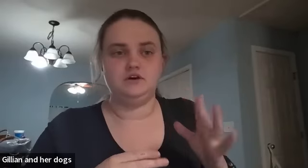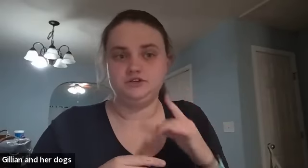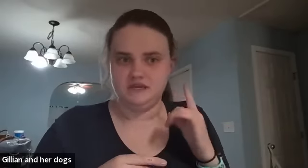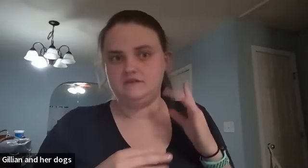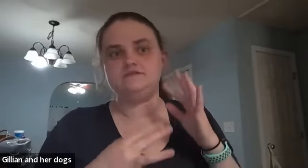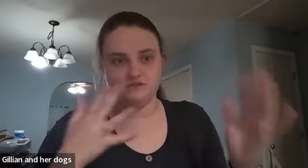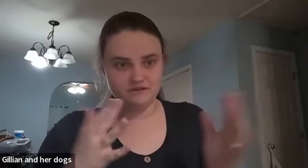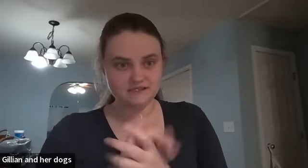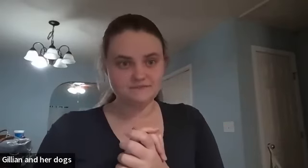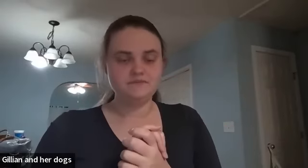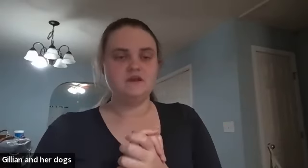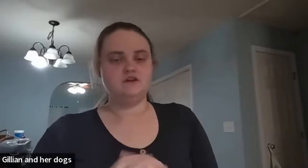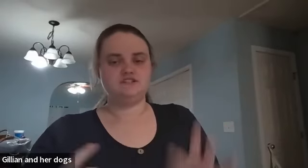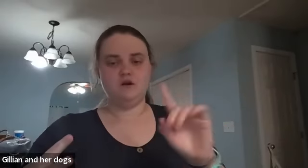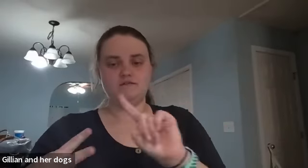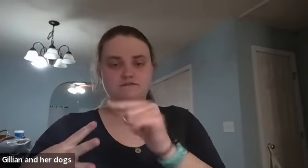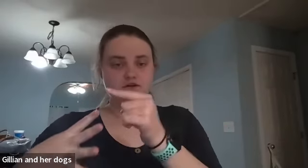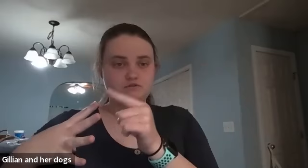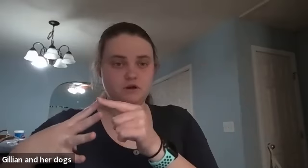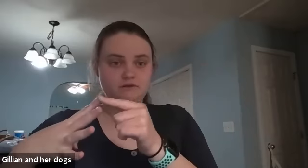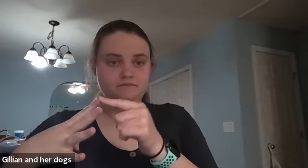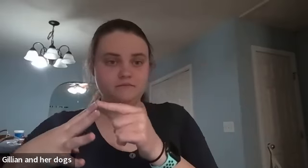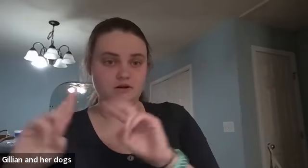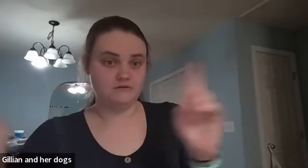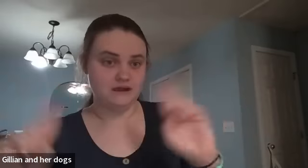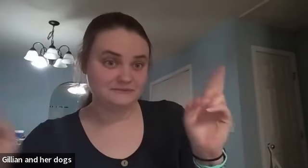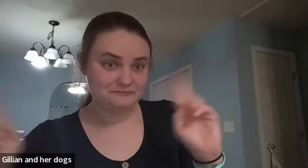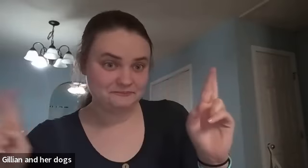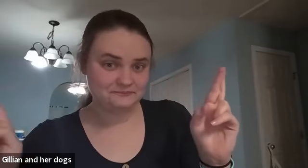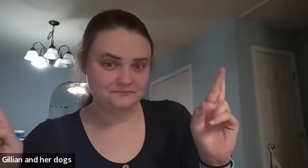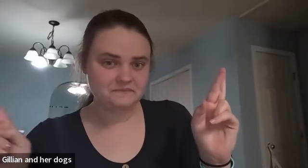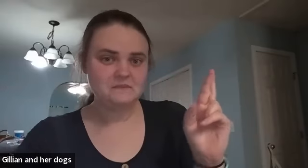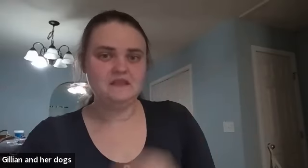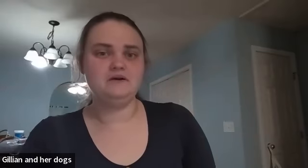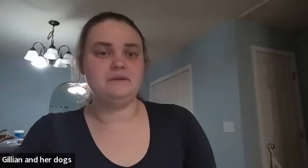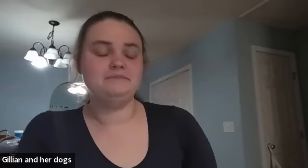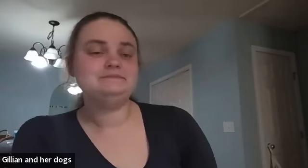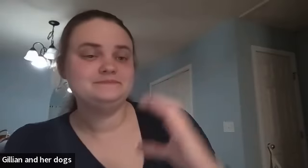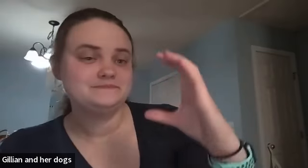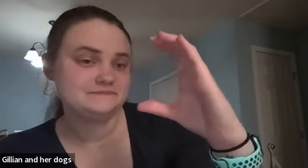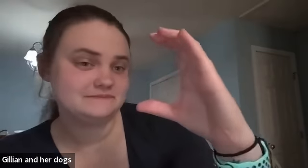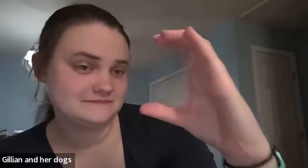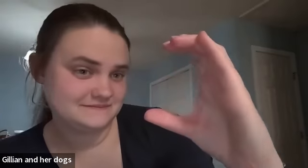you deaf? Those sort of things. So our first word, are y'all ready? Okay.